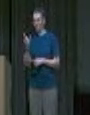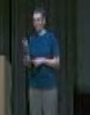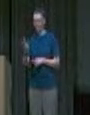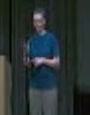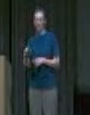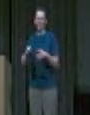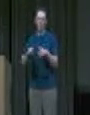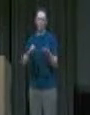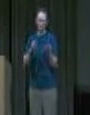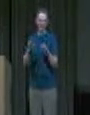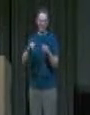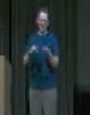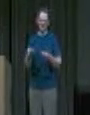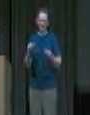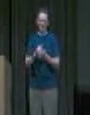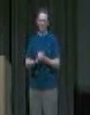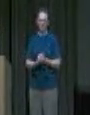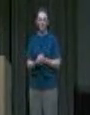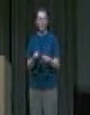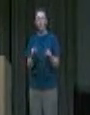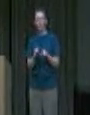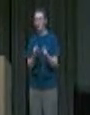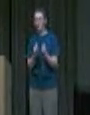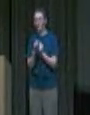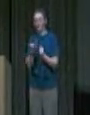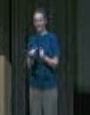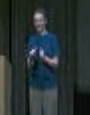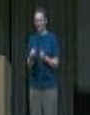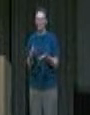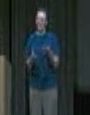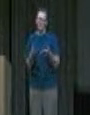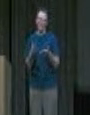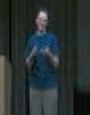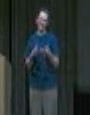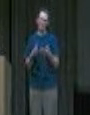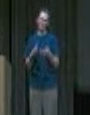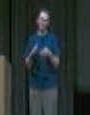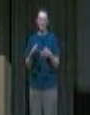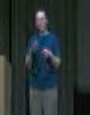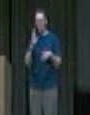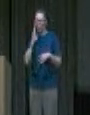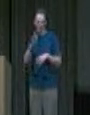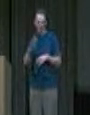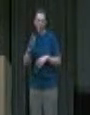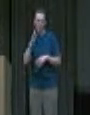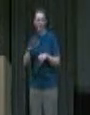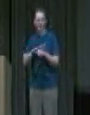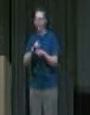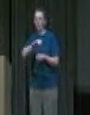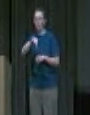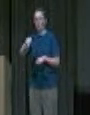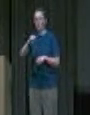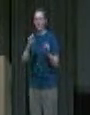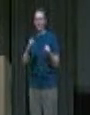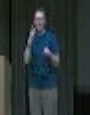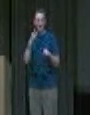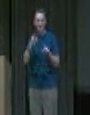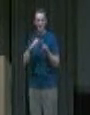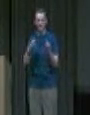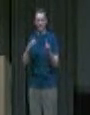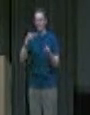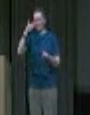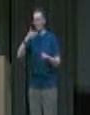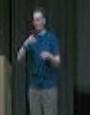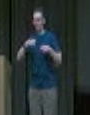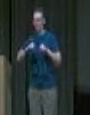site. In addition to that, and this might be an area that you'll be able to see actually from Front